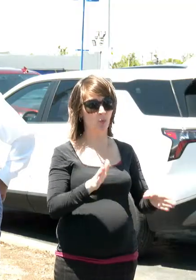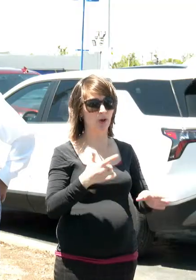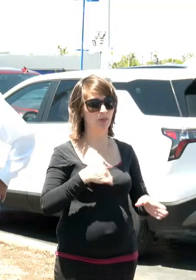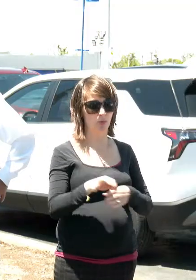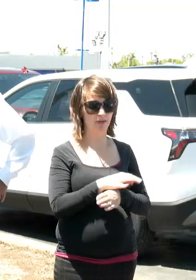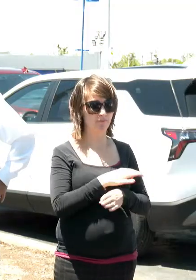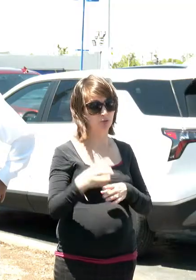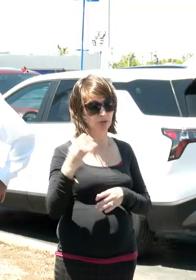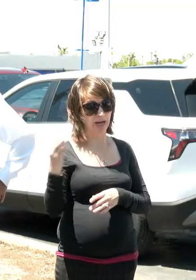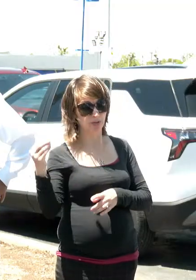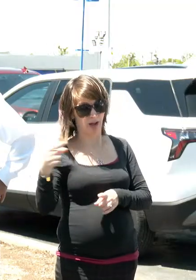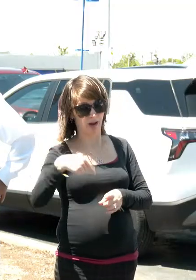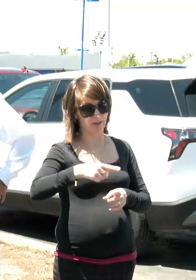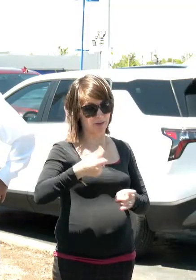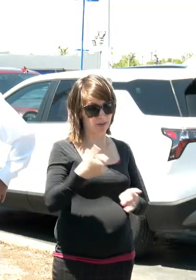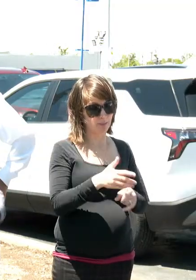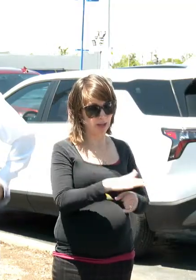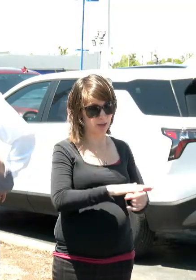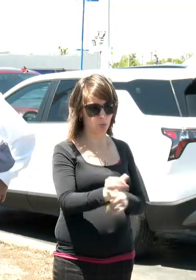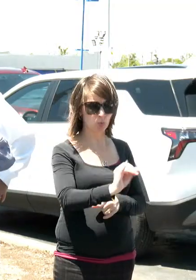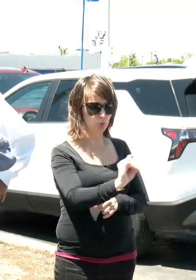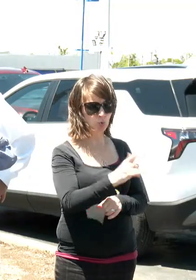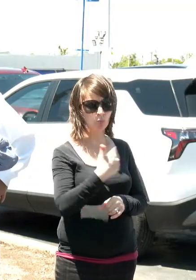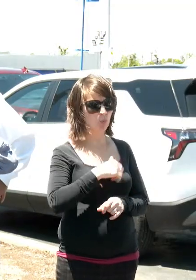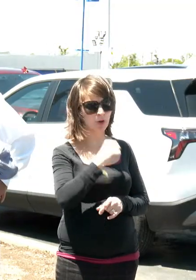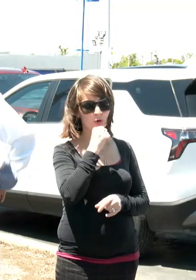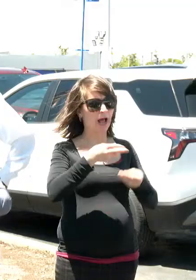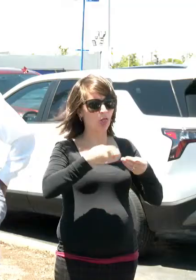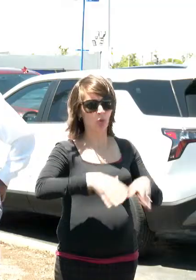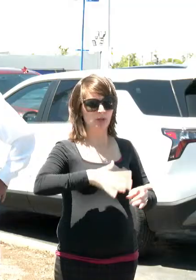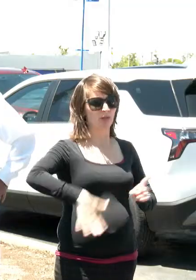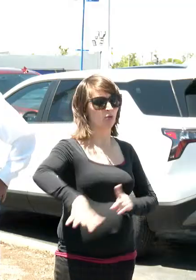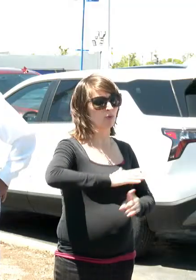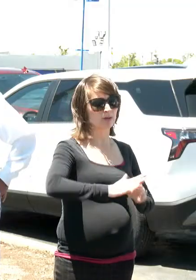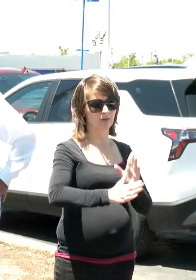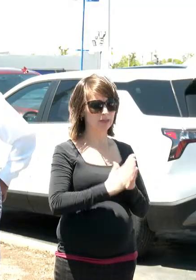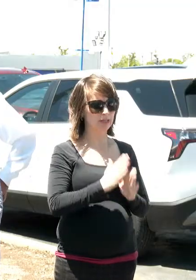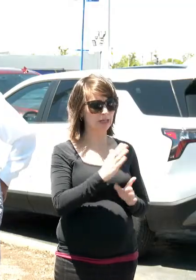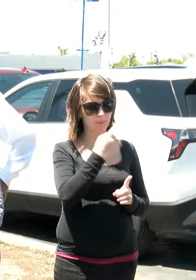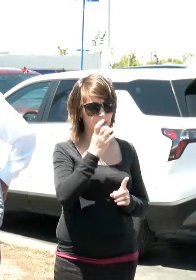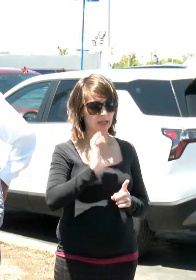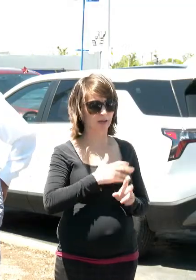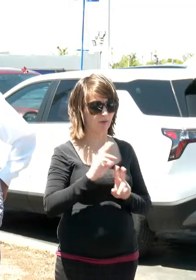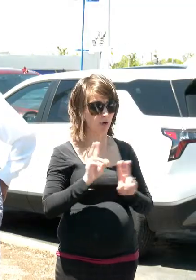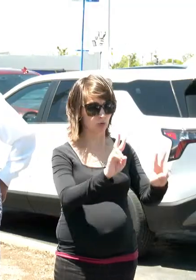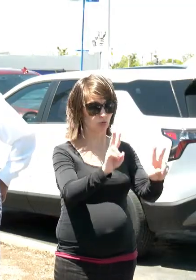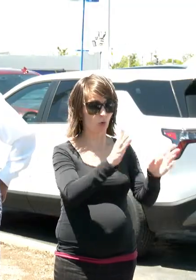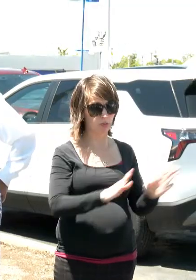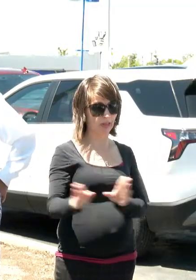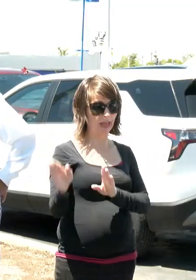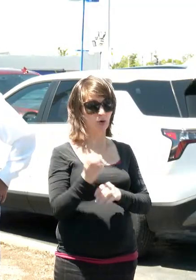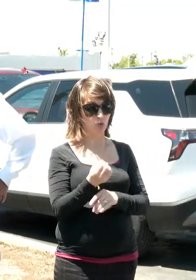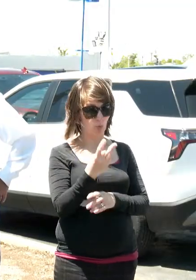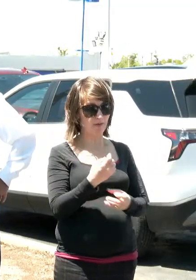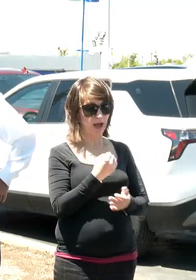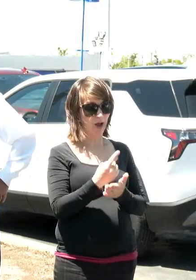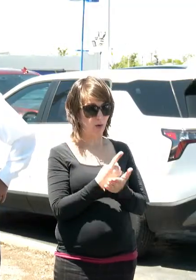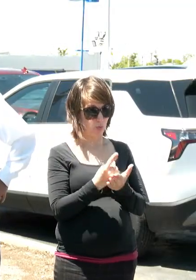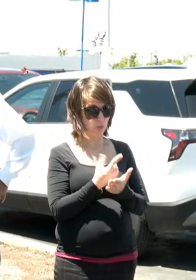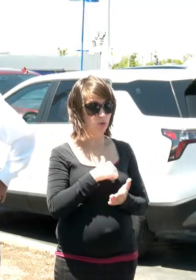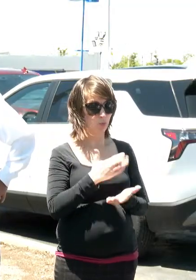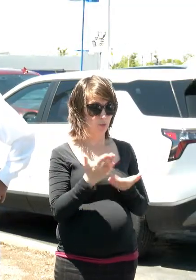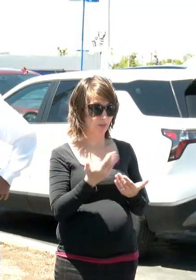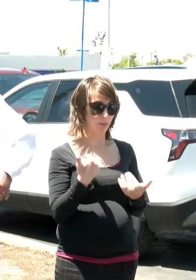patrol plan that we have in place. We are not losing the rest of the city. And because of the patrol plan at 12 hours, we actually probably have more coverage